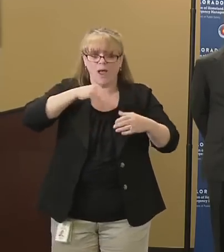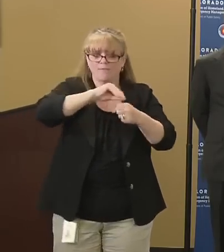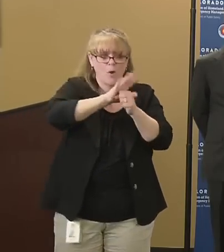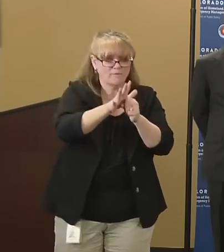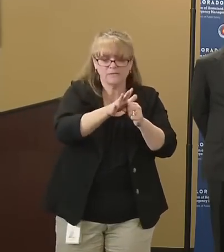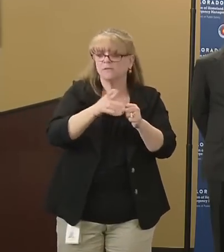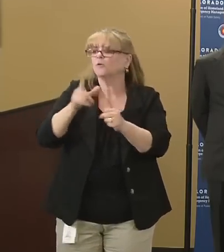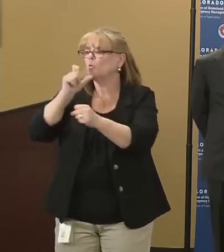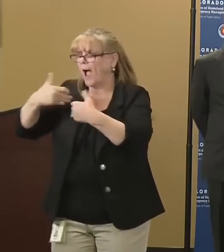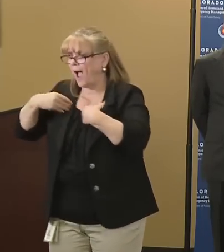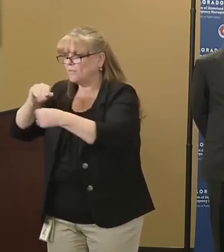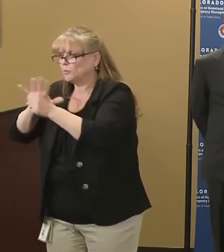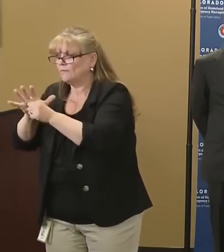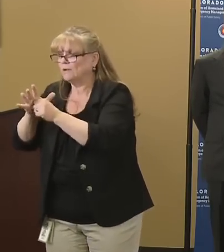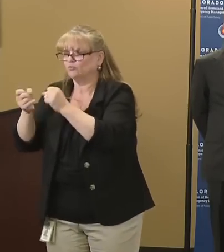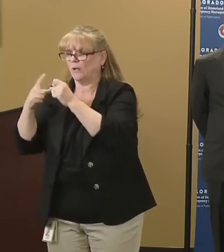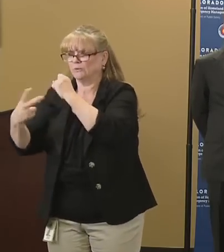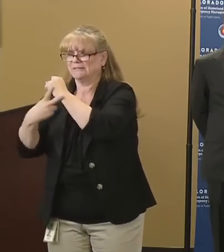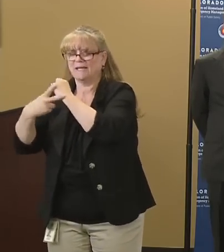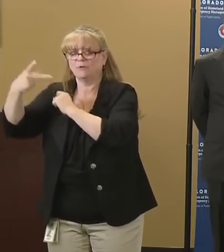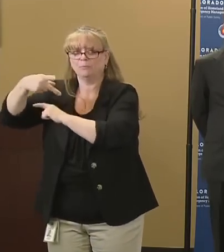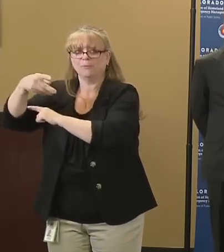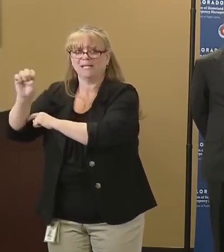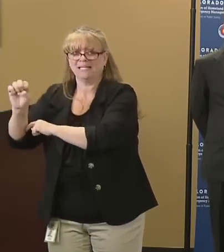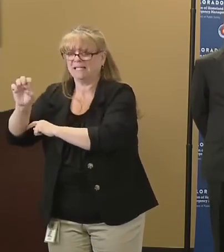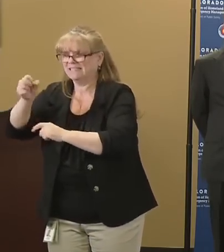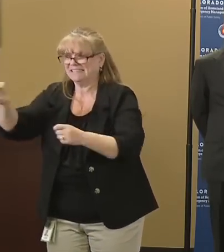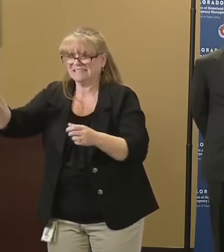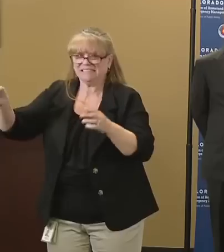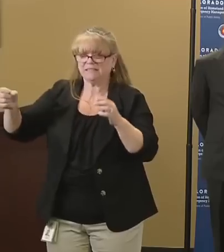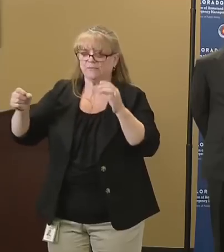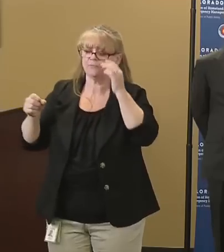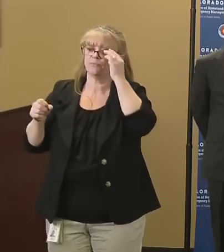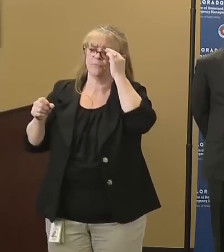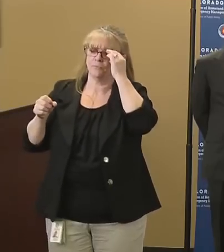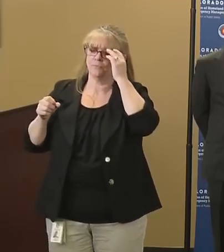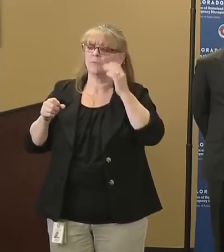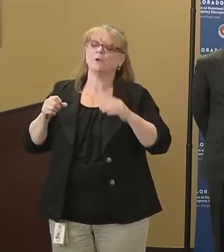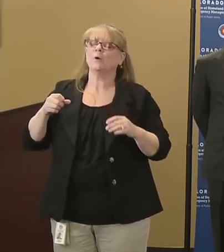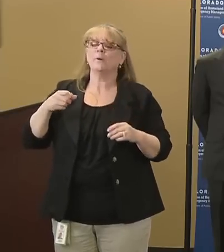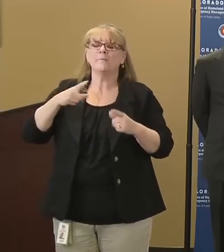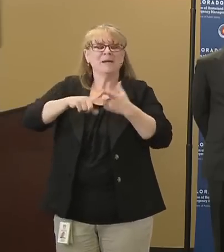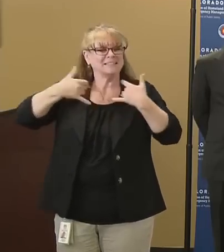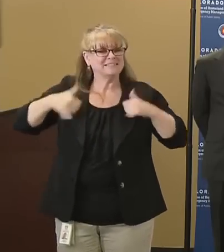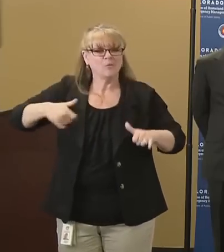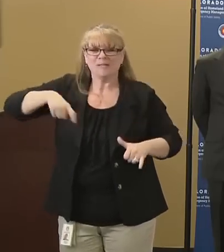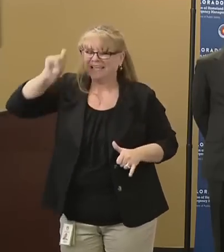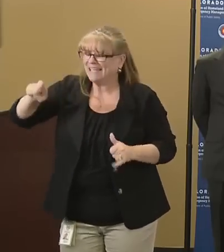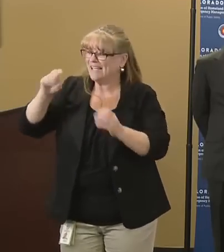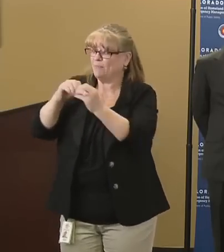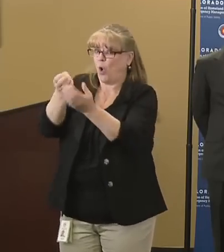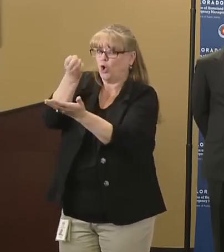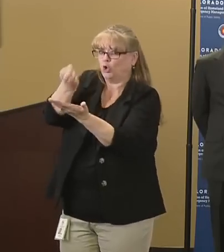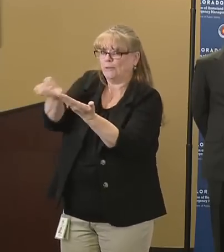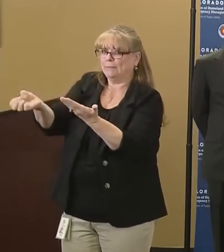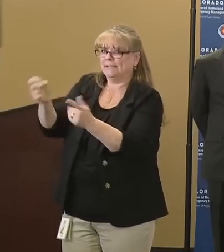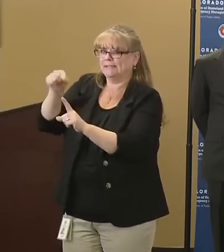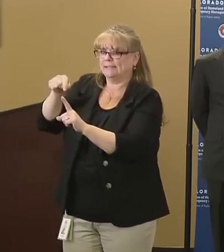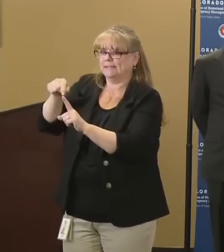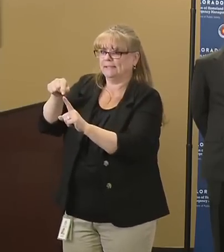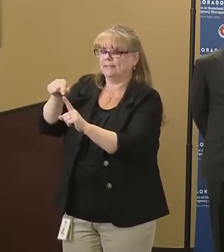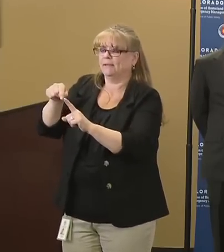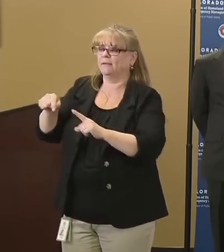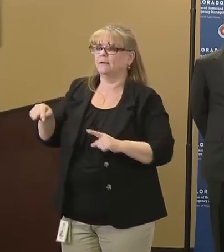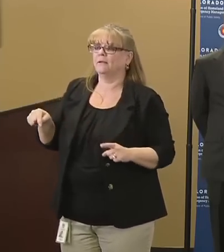that we can save, we need two things. We need more equipment, and we need Colorado to take the pandemic very